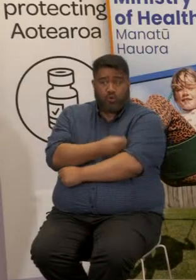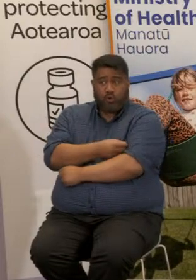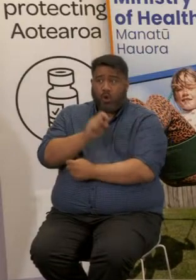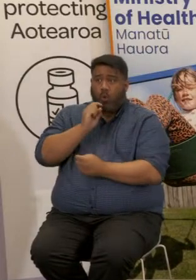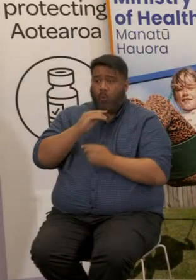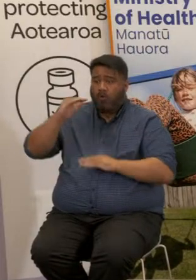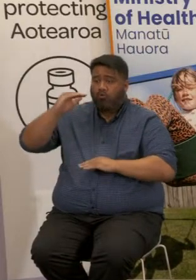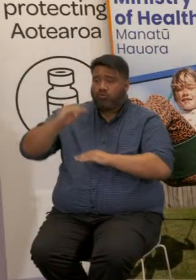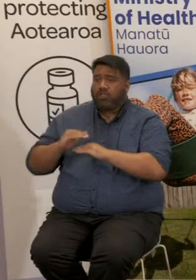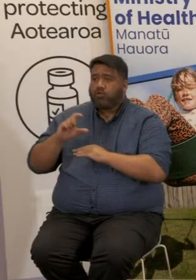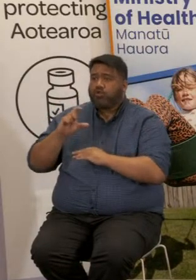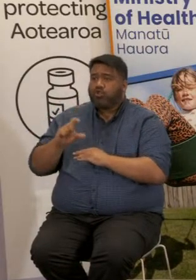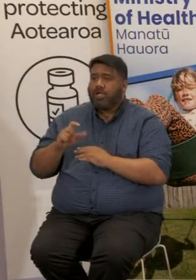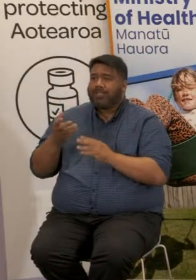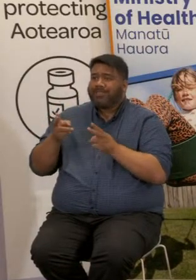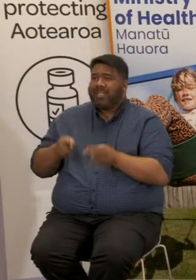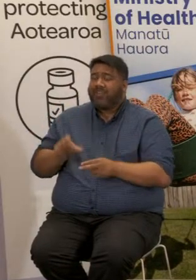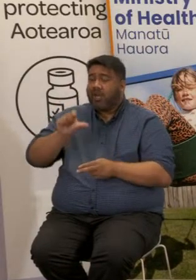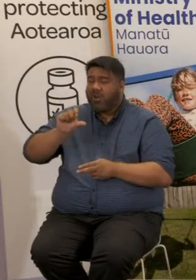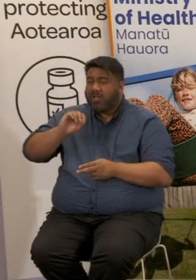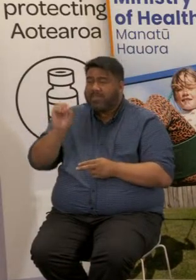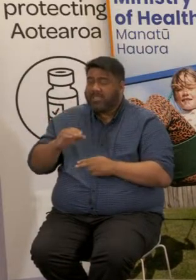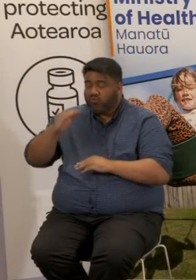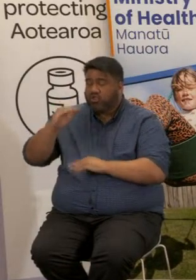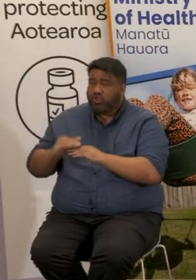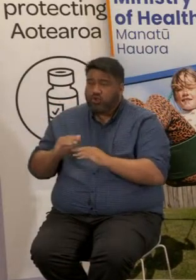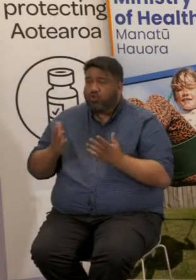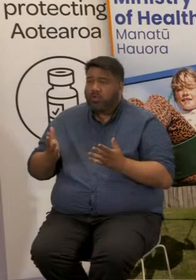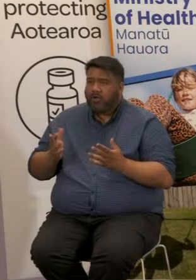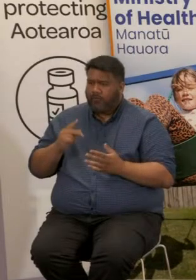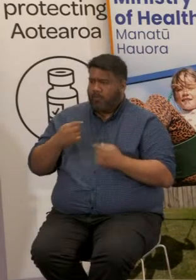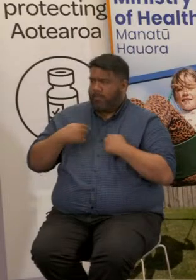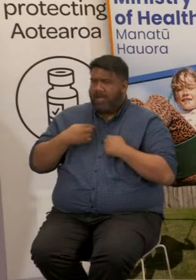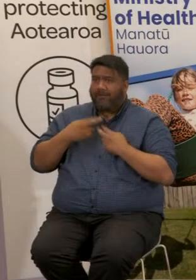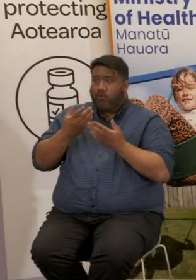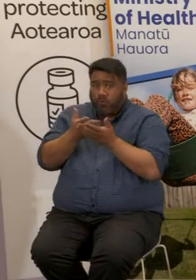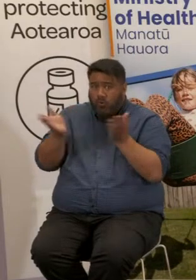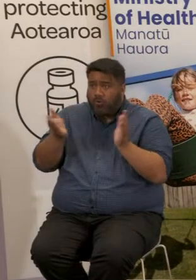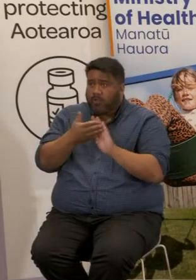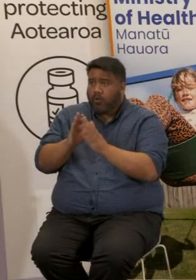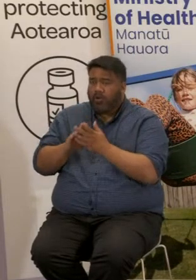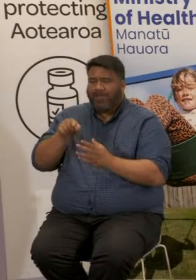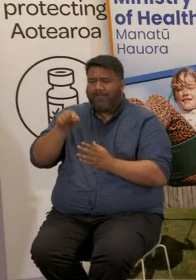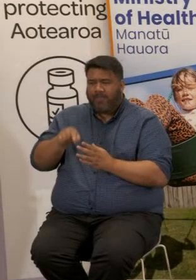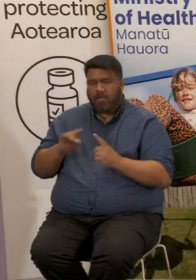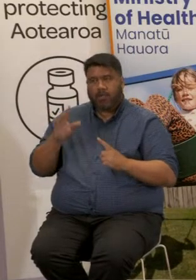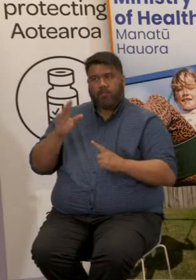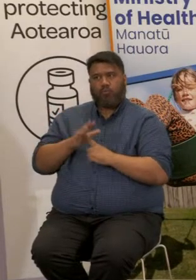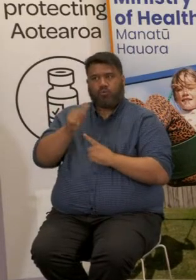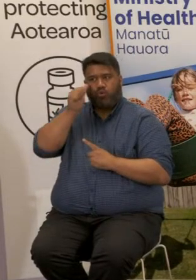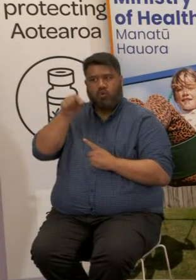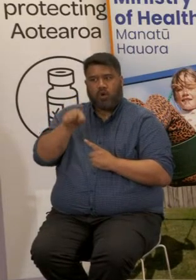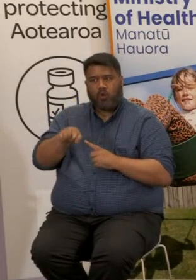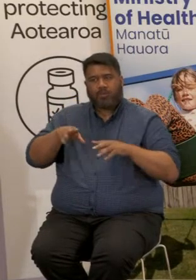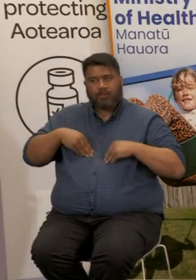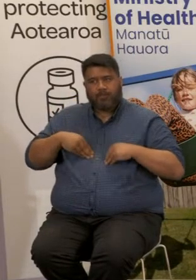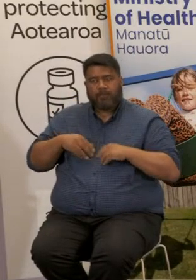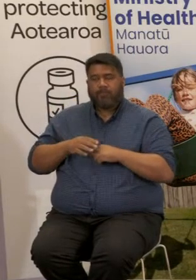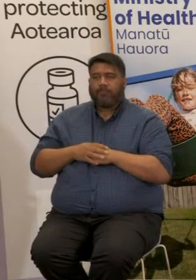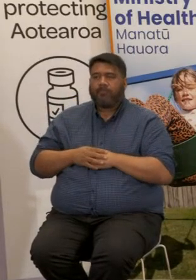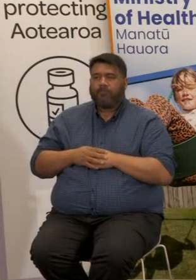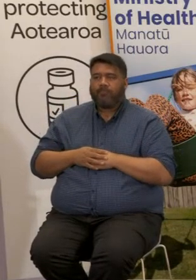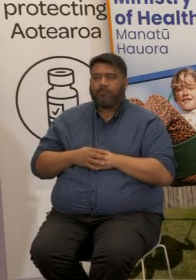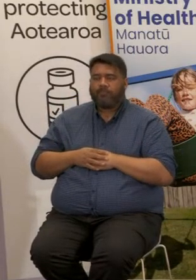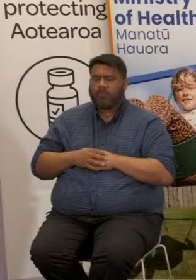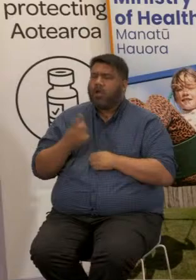than 90%. That is hugely important to me as an individual and to us as a community. But the other data I wanted to share today is the